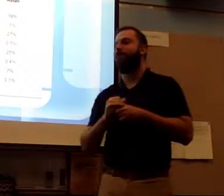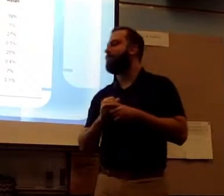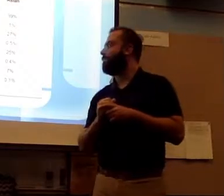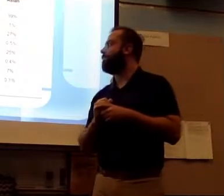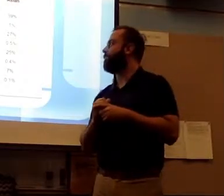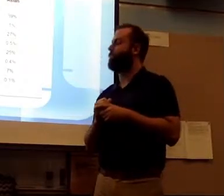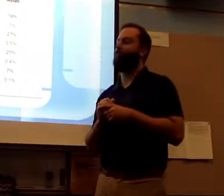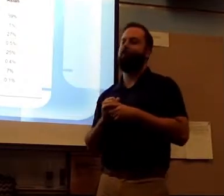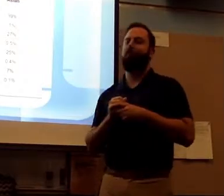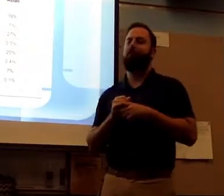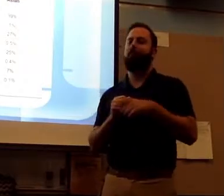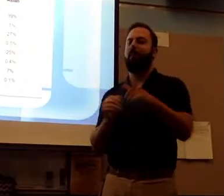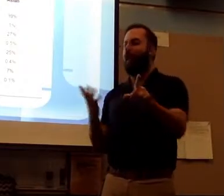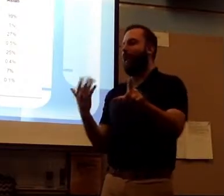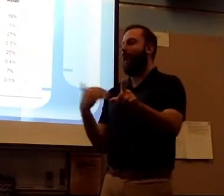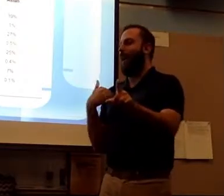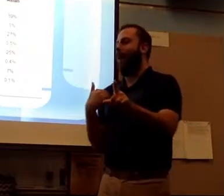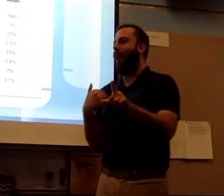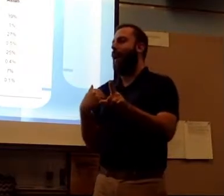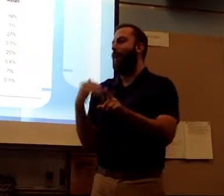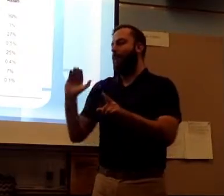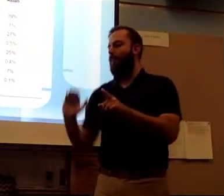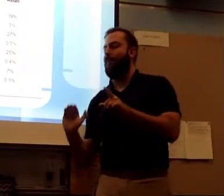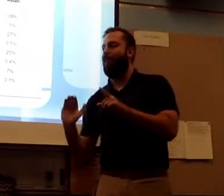Yeah. Got a little Asian in me. You know what I mean.